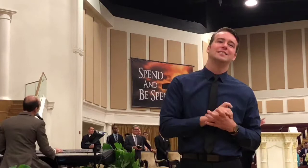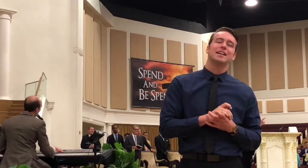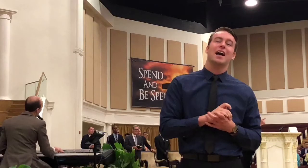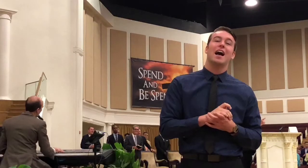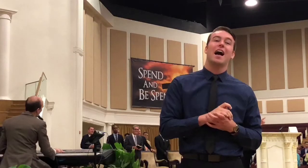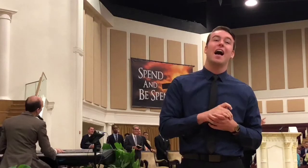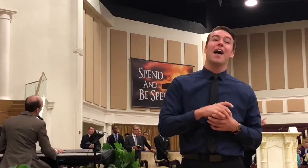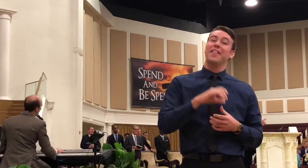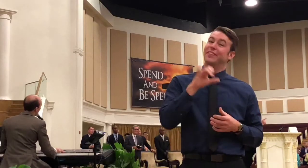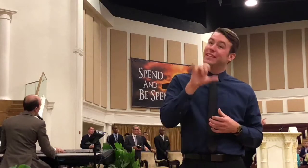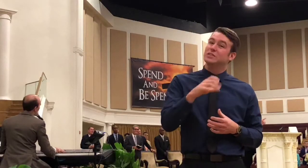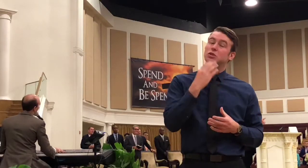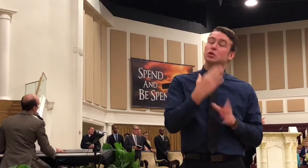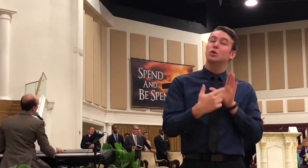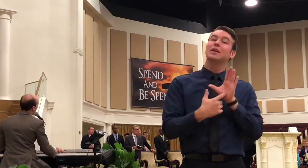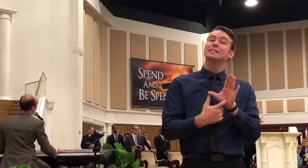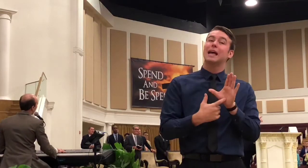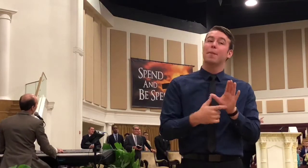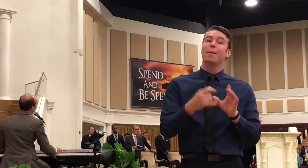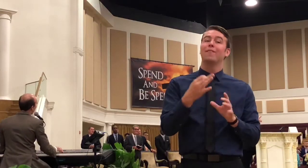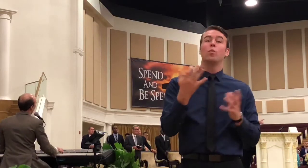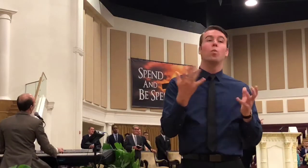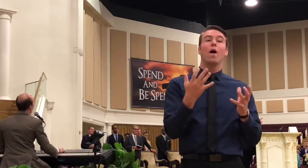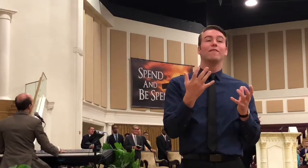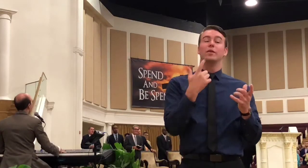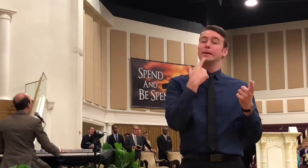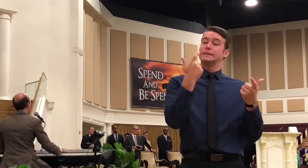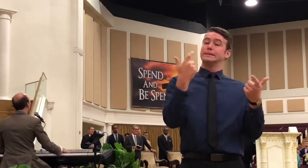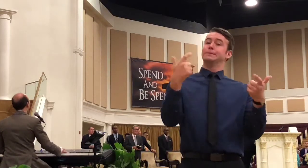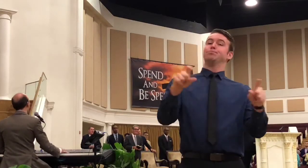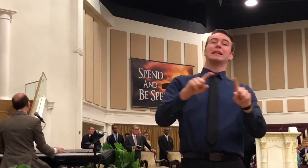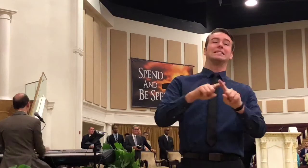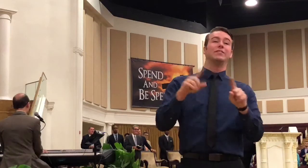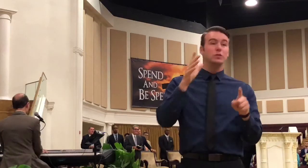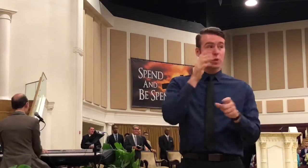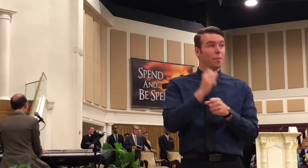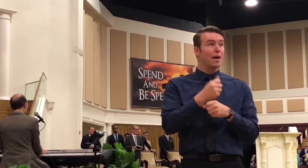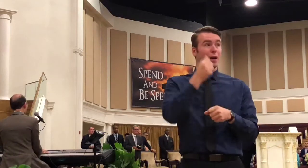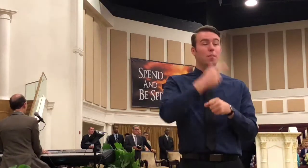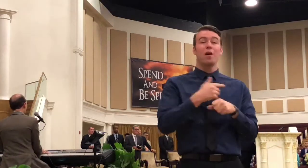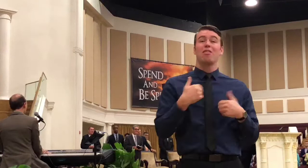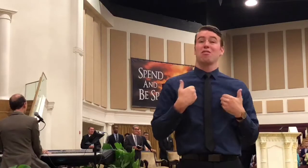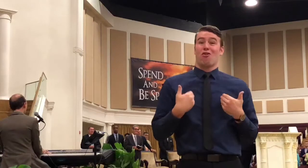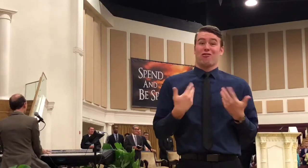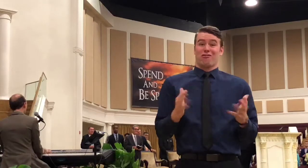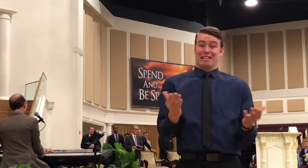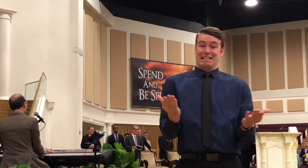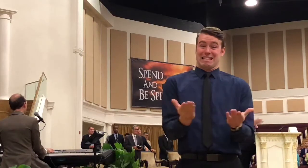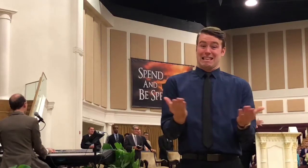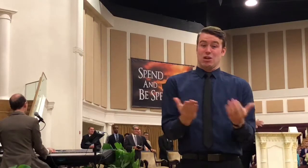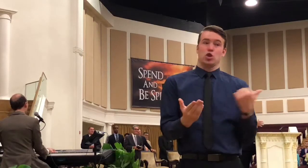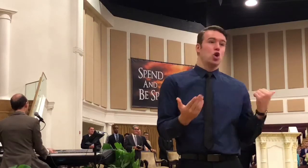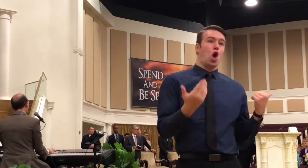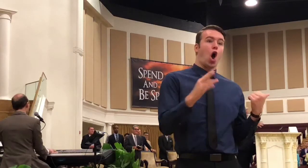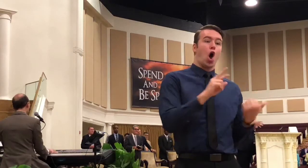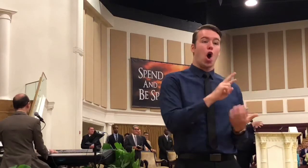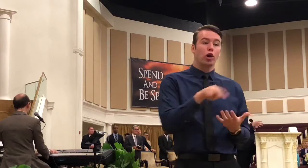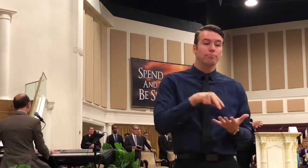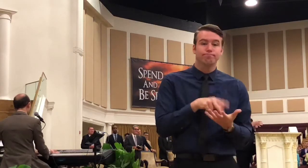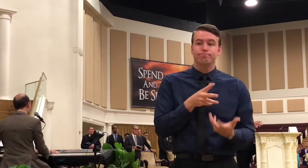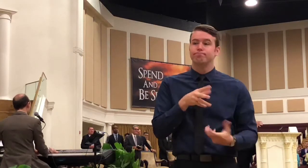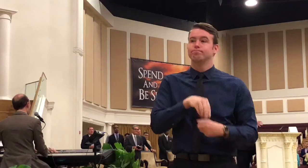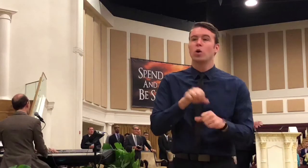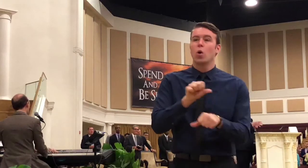This is a good example of what a dramatic difference it's going to make that Brother Young is here, like he's already working